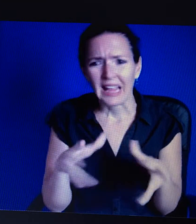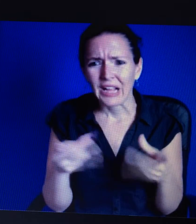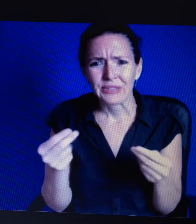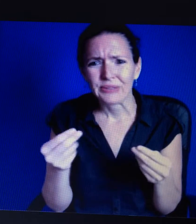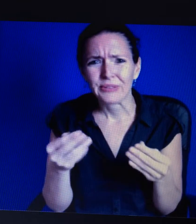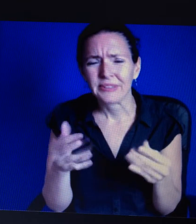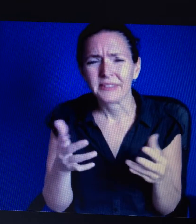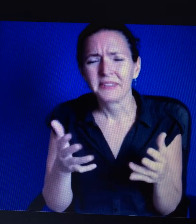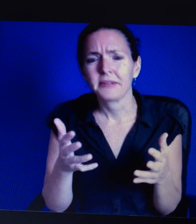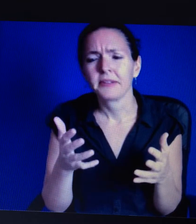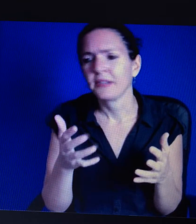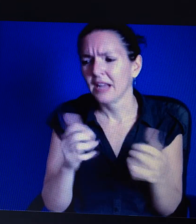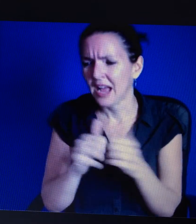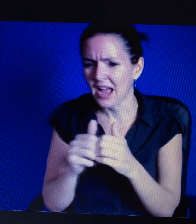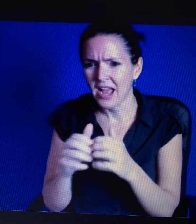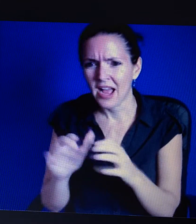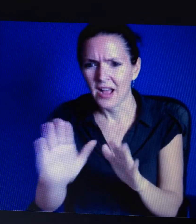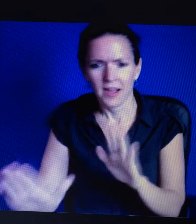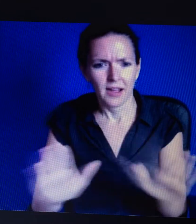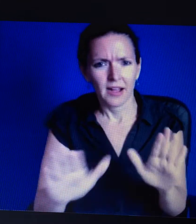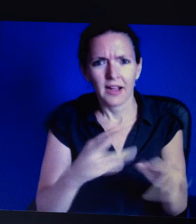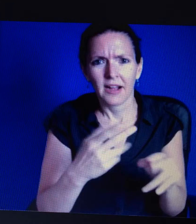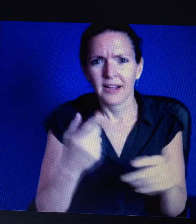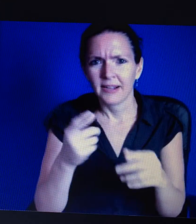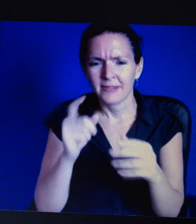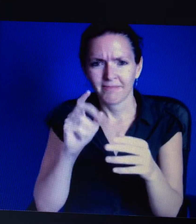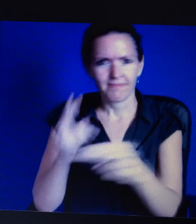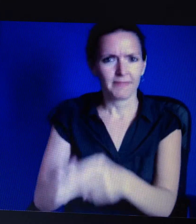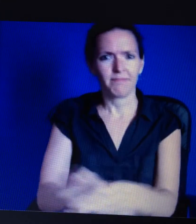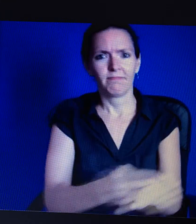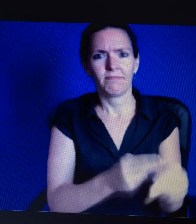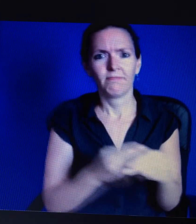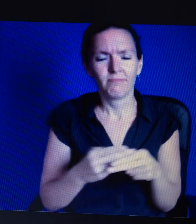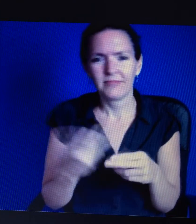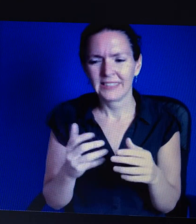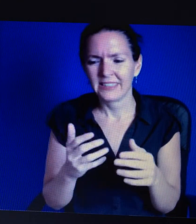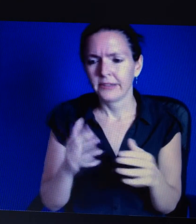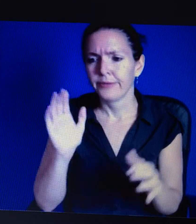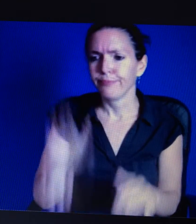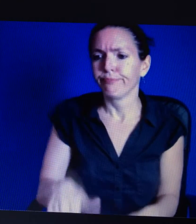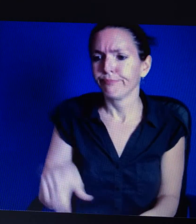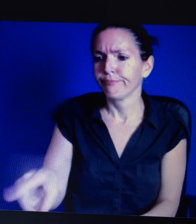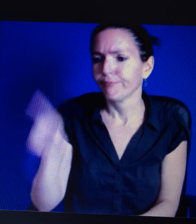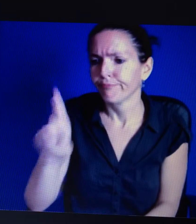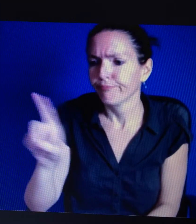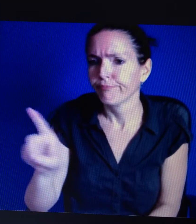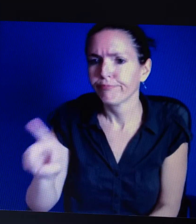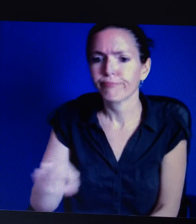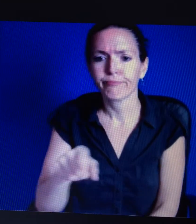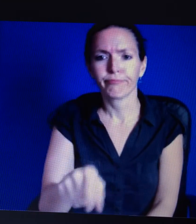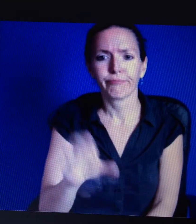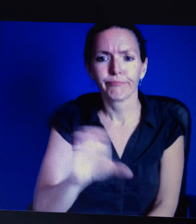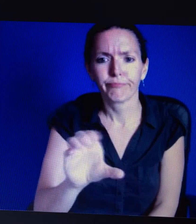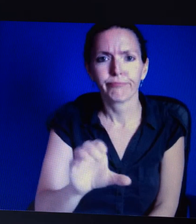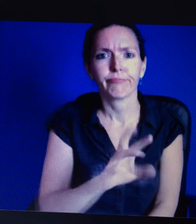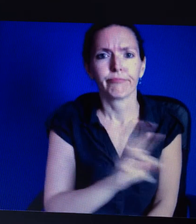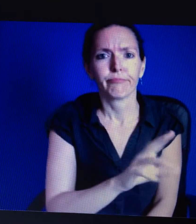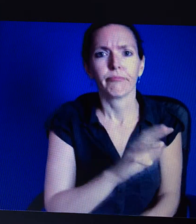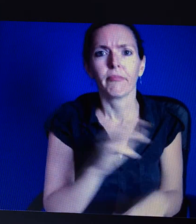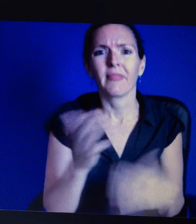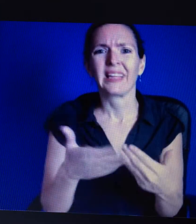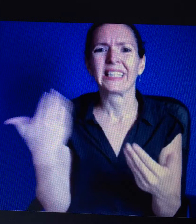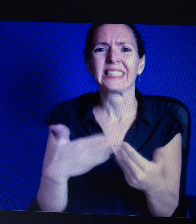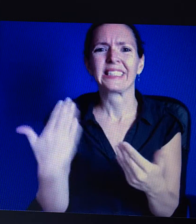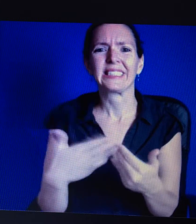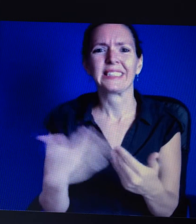didn't have a high competency of what to do, and how are we going to differentiate all the students and their names? So here, I'll just give you this name, sign name,